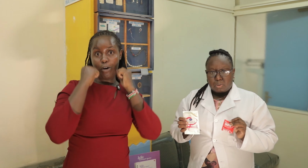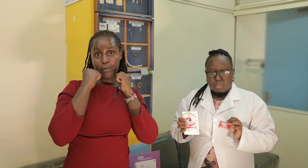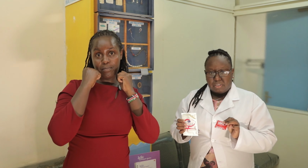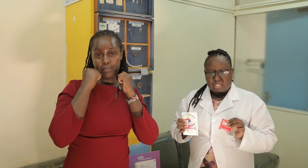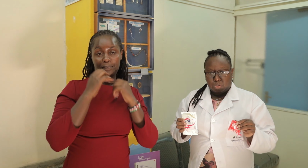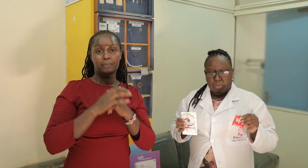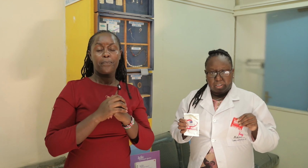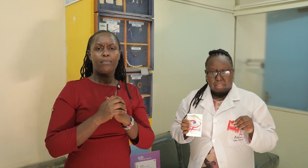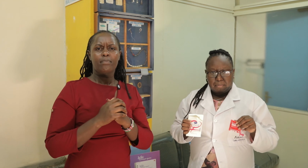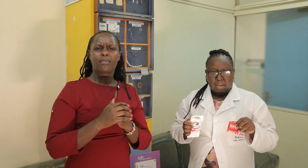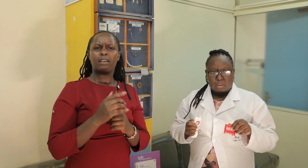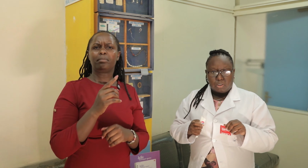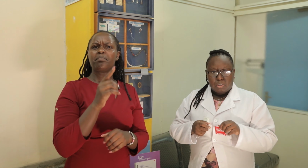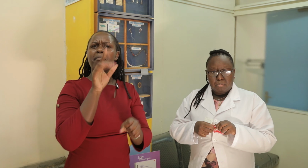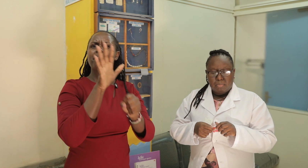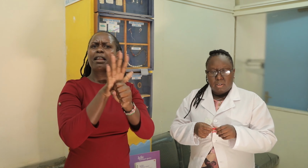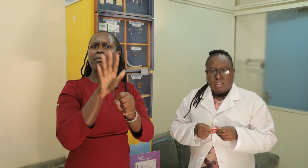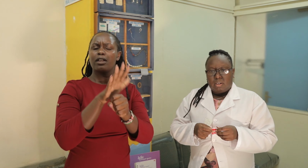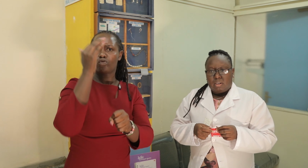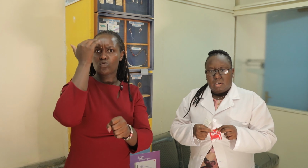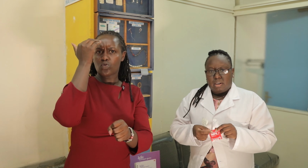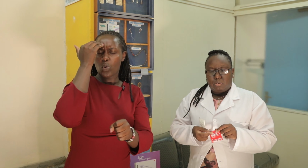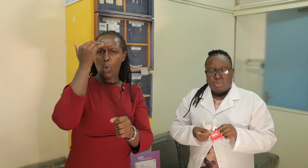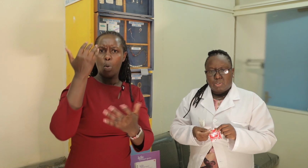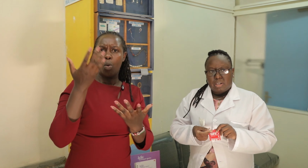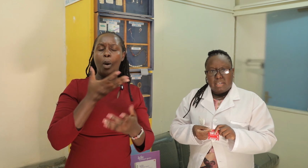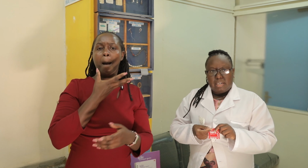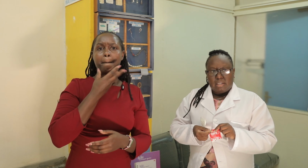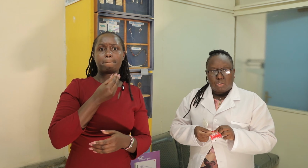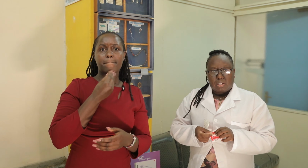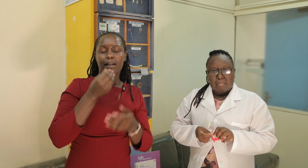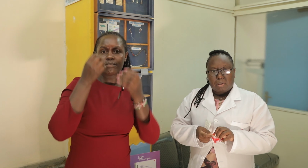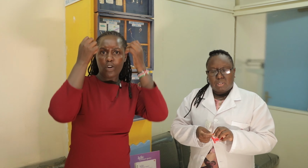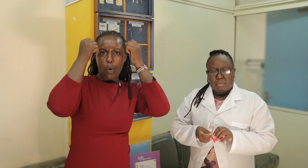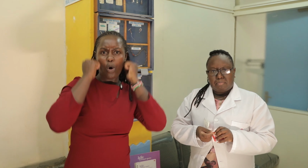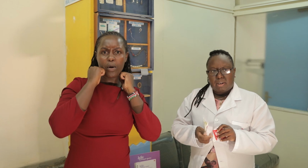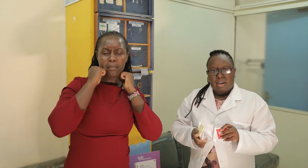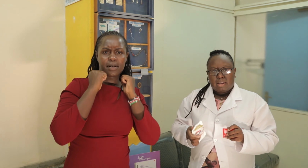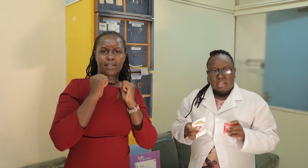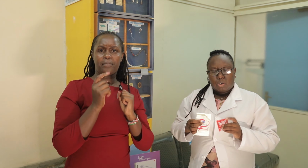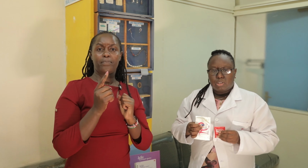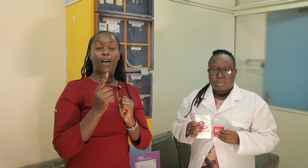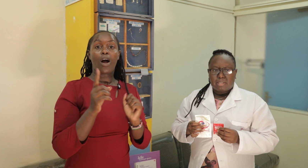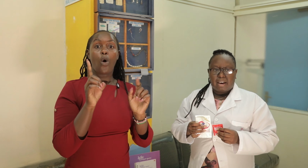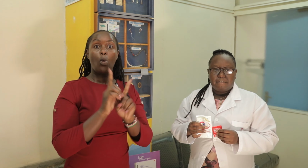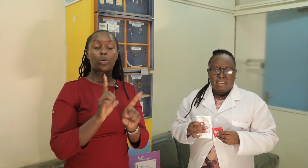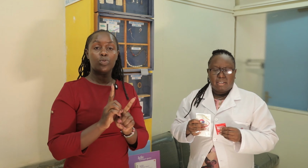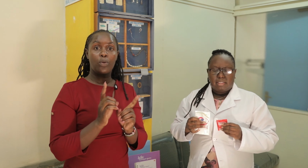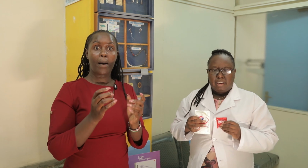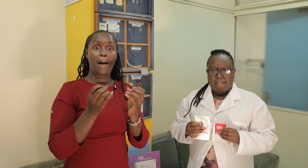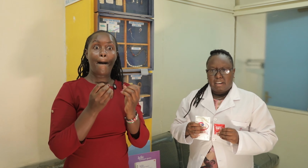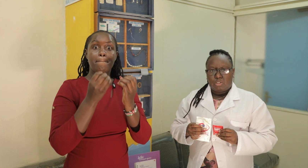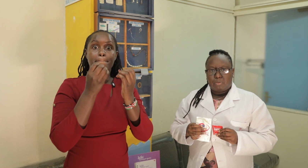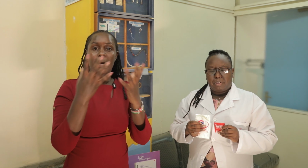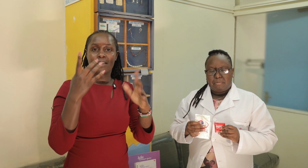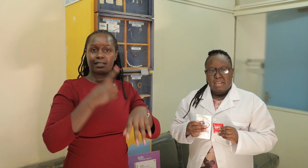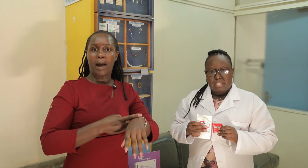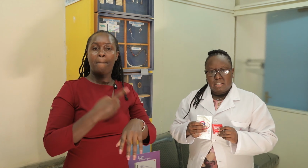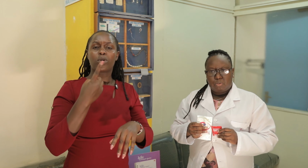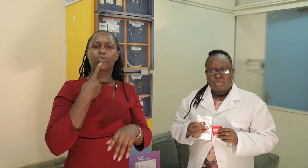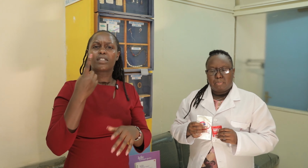So most of us know about the male condom, and we usually talk about the condoms having the effect